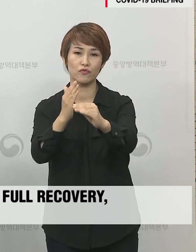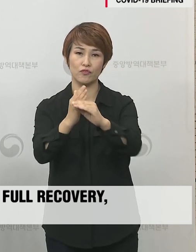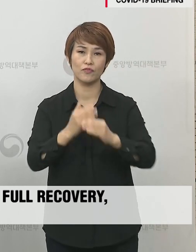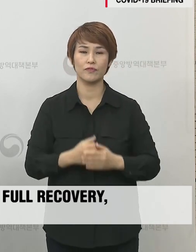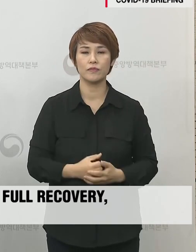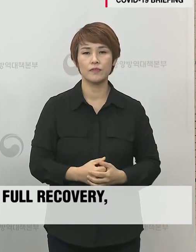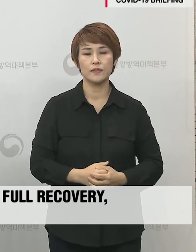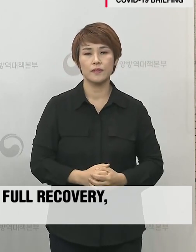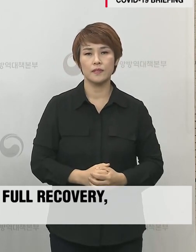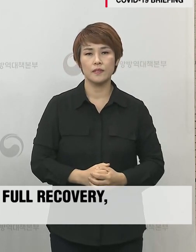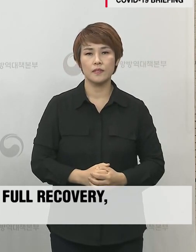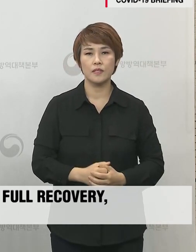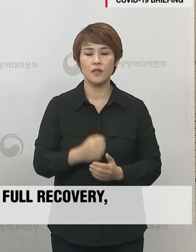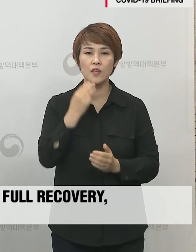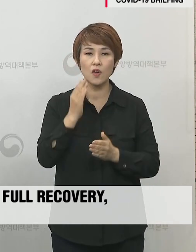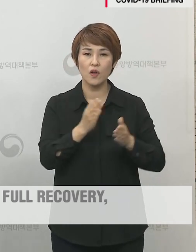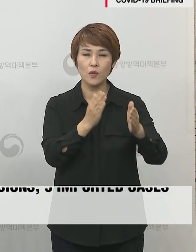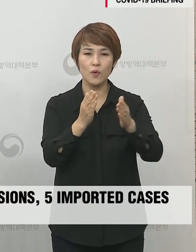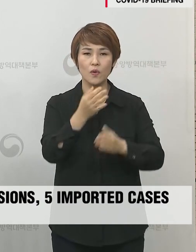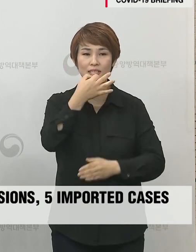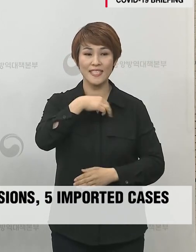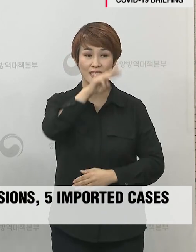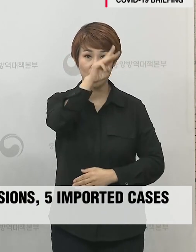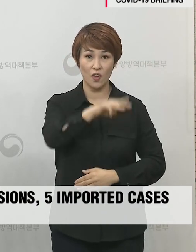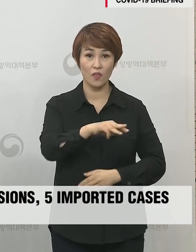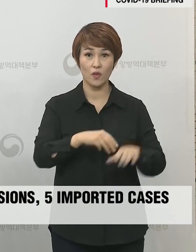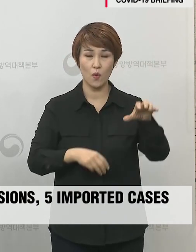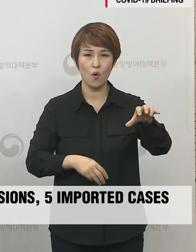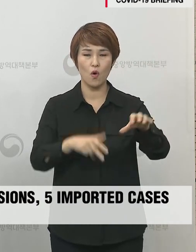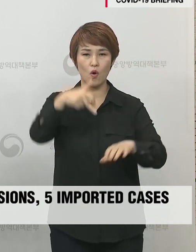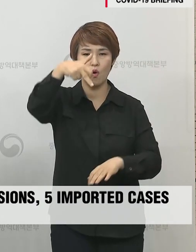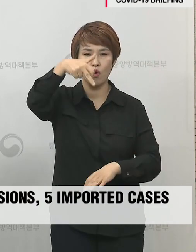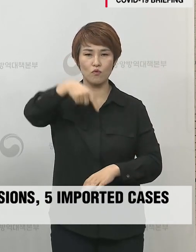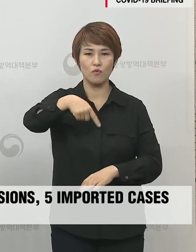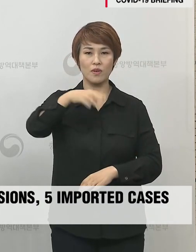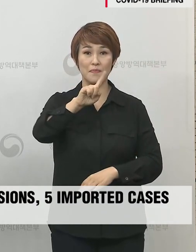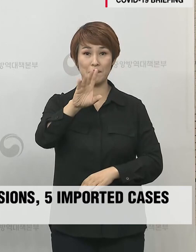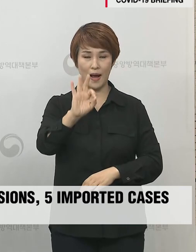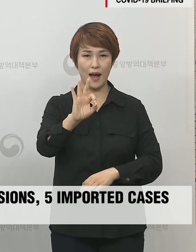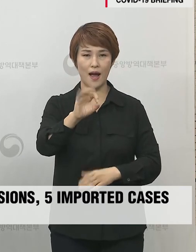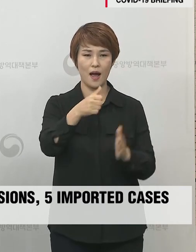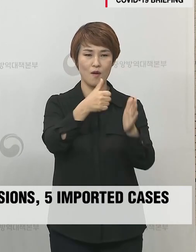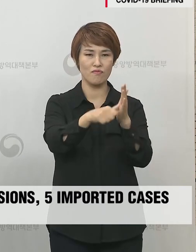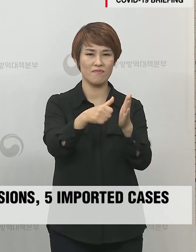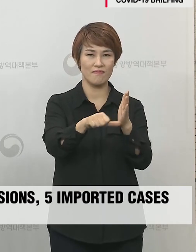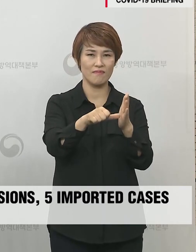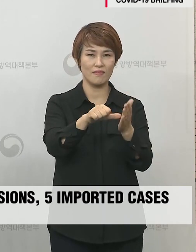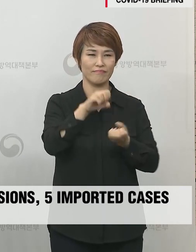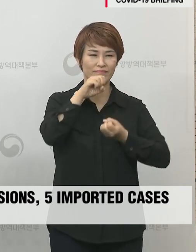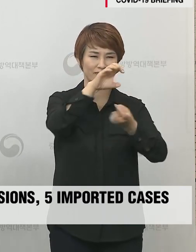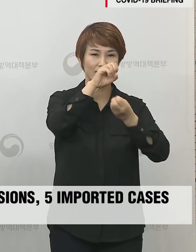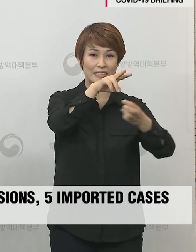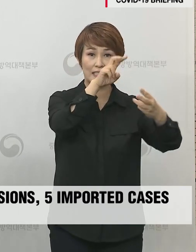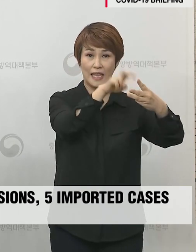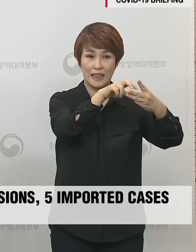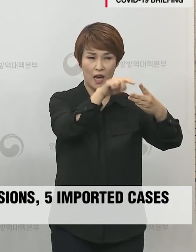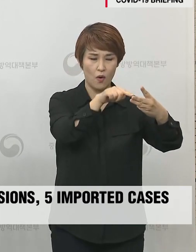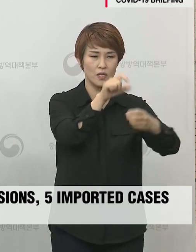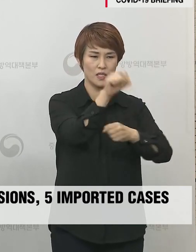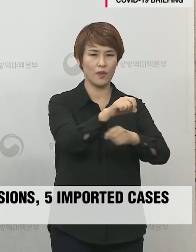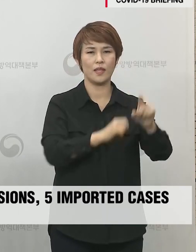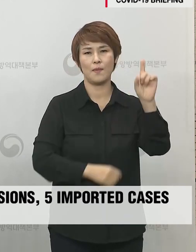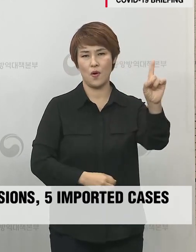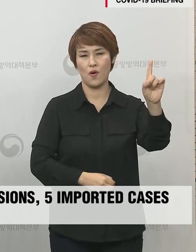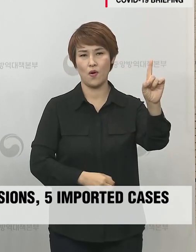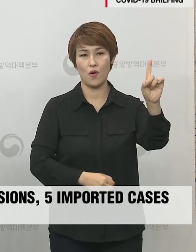contact testing. Next, in Gyeonggi-do, we have Icheon, we have a Kupang Deokpyeong Logistics